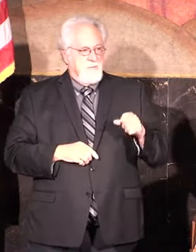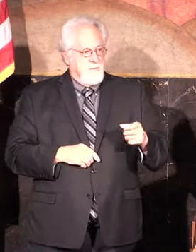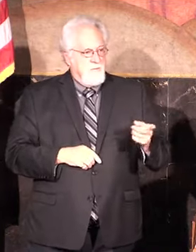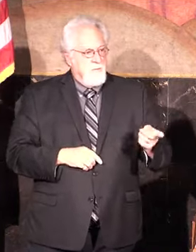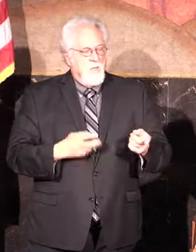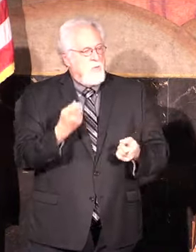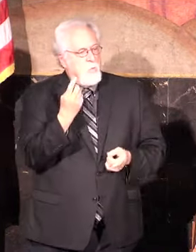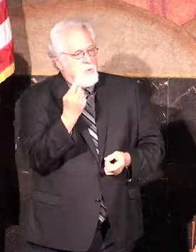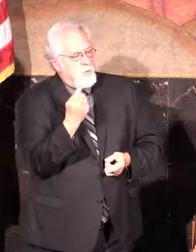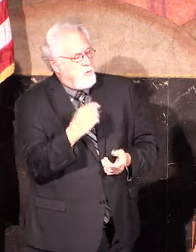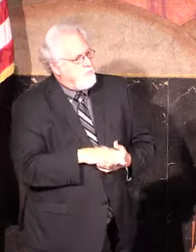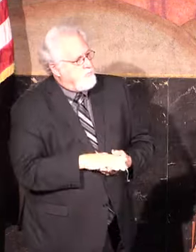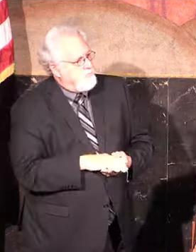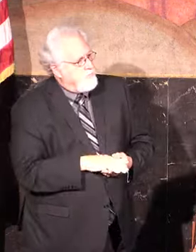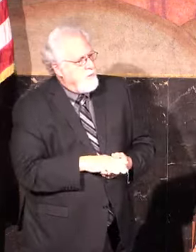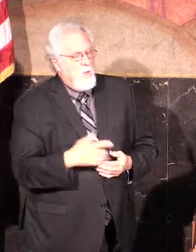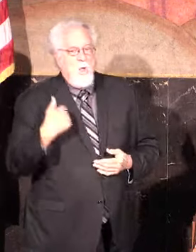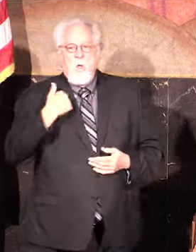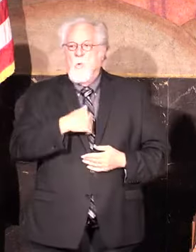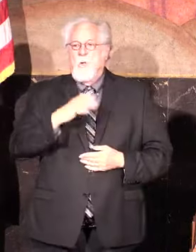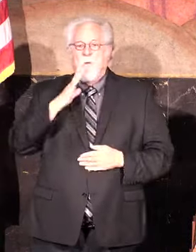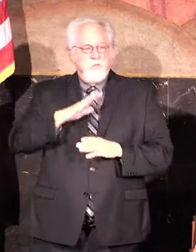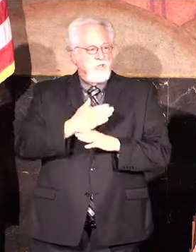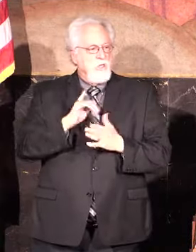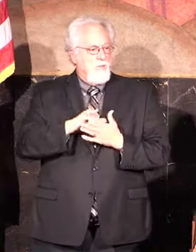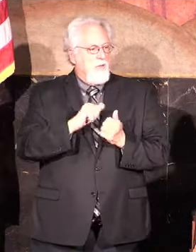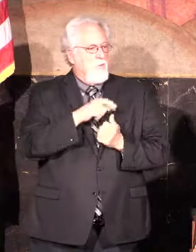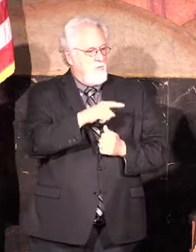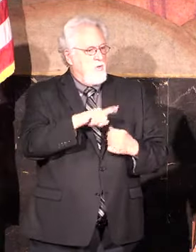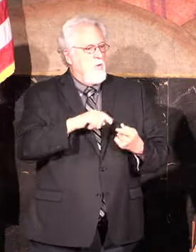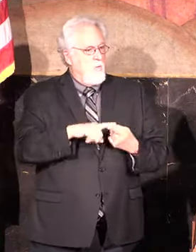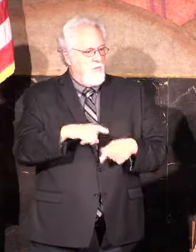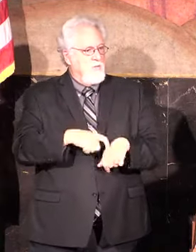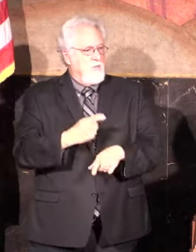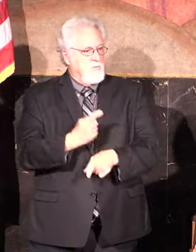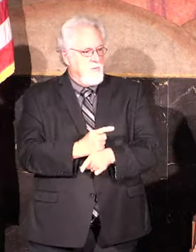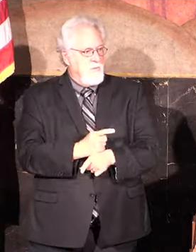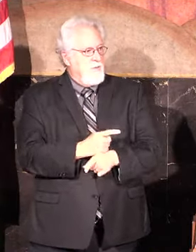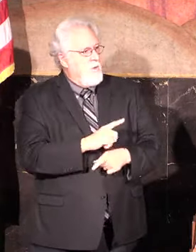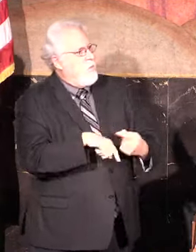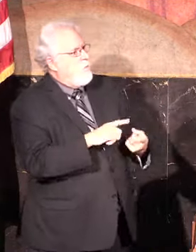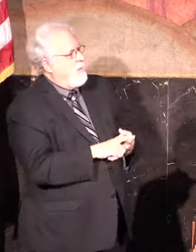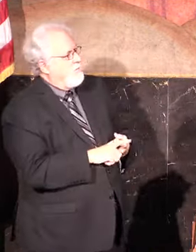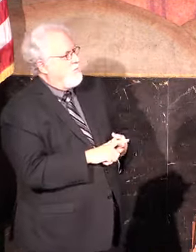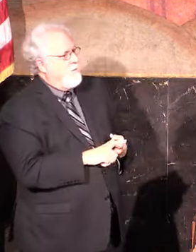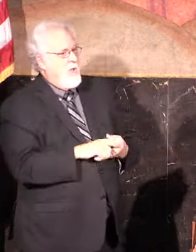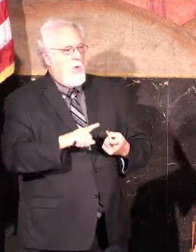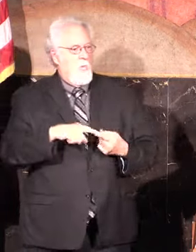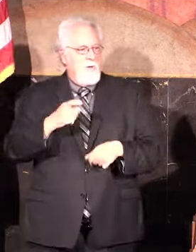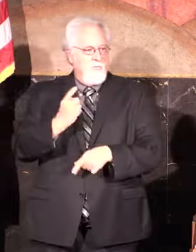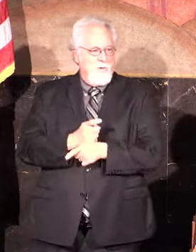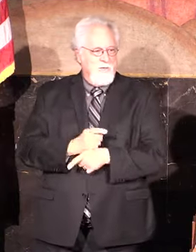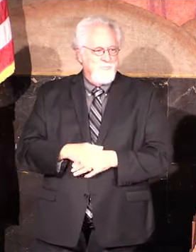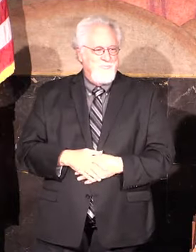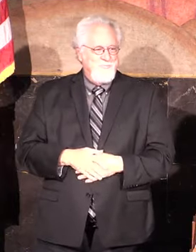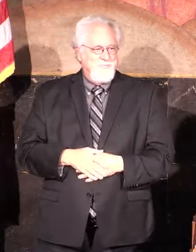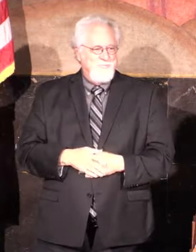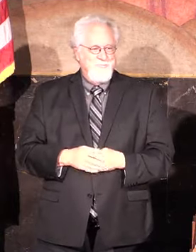will you be doing exactly? We will share that with you when the time's appropriate. When will that be? When it's appropriate.